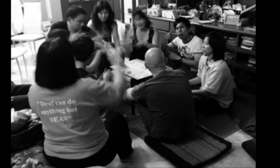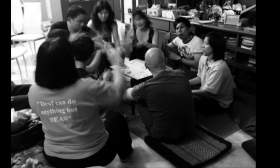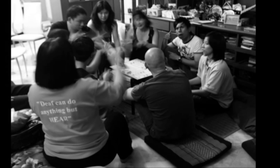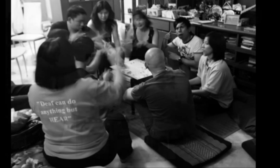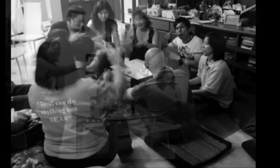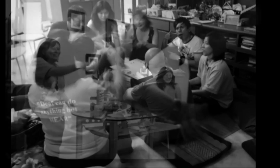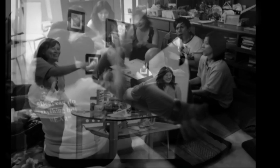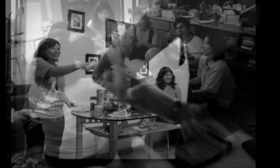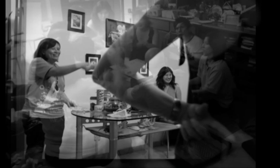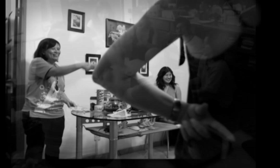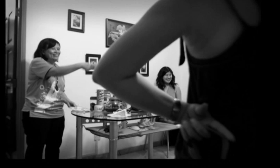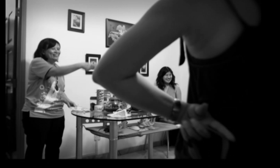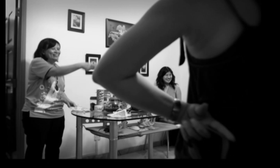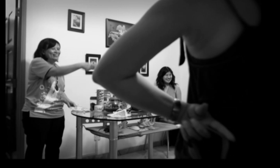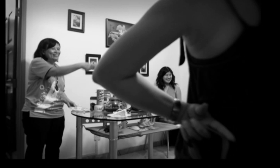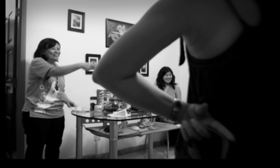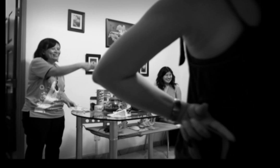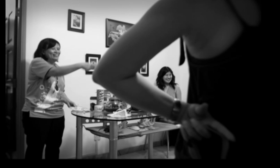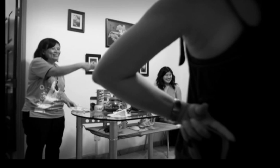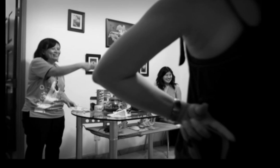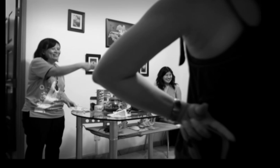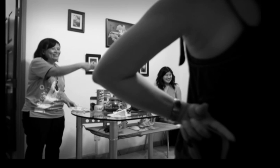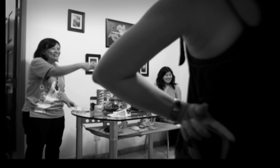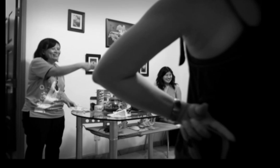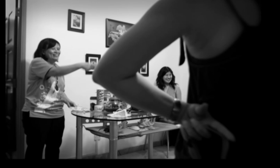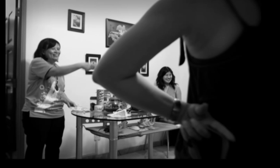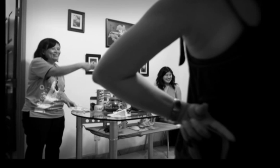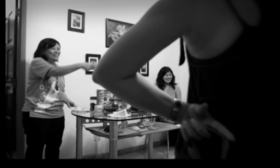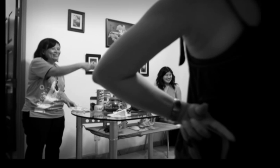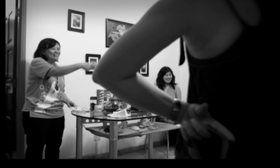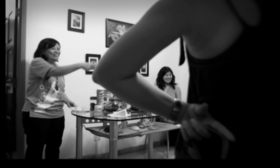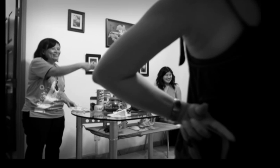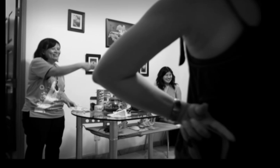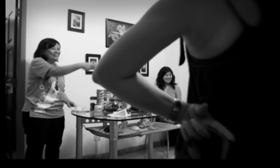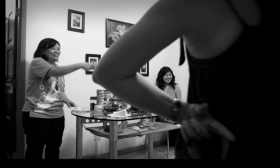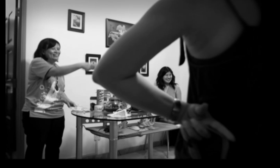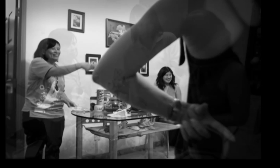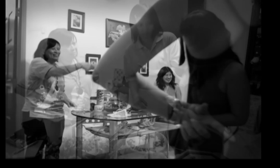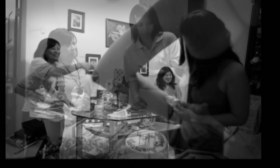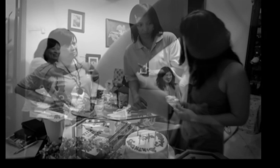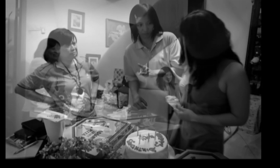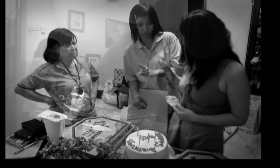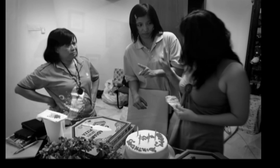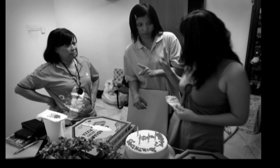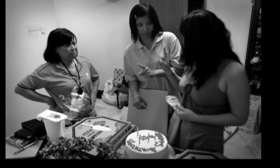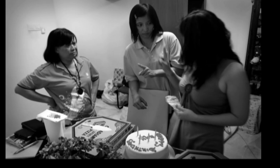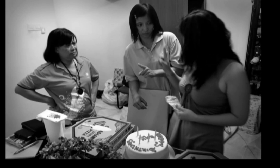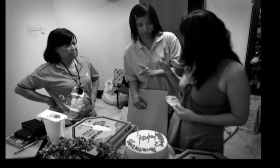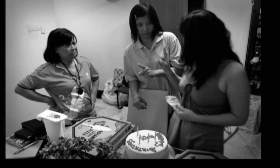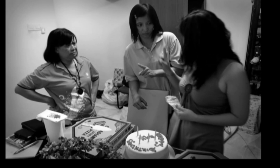because I'm able to share their ups and downs as well. I have children who I knew when they were young,